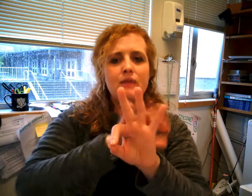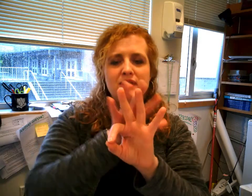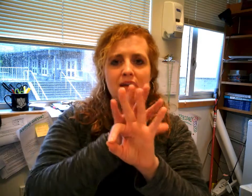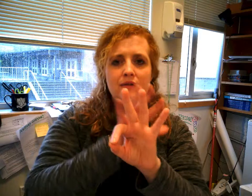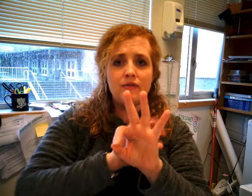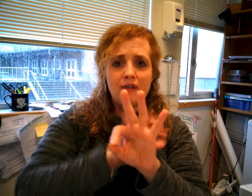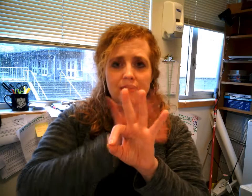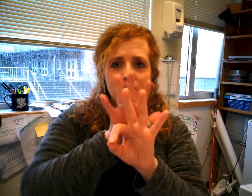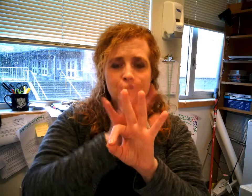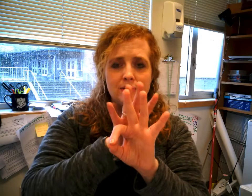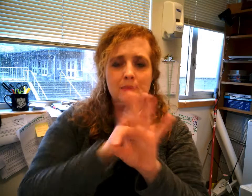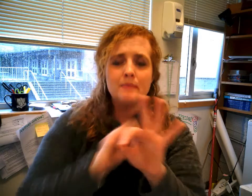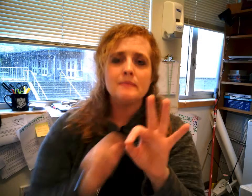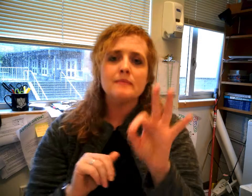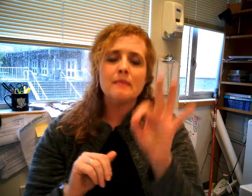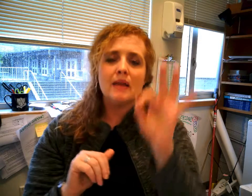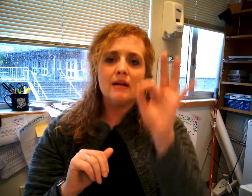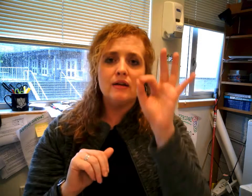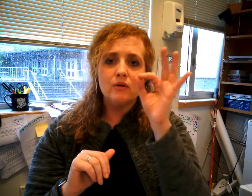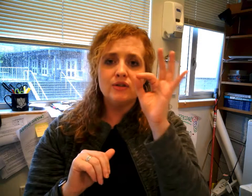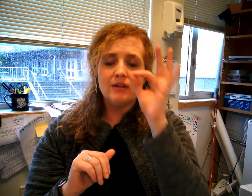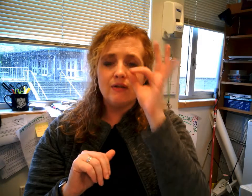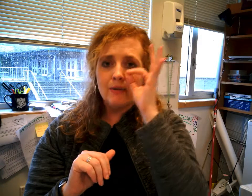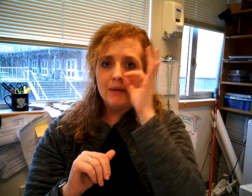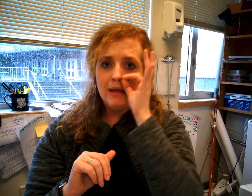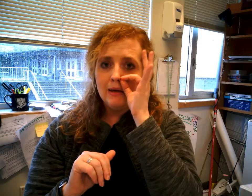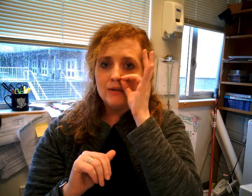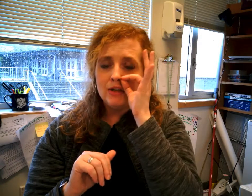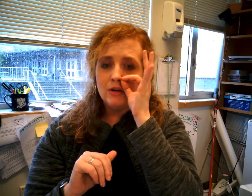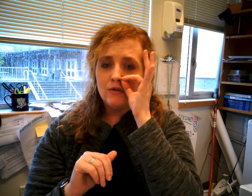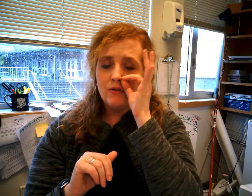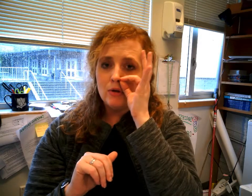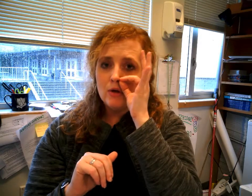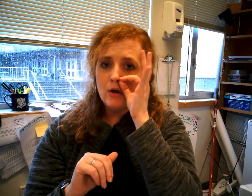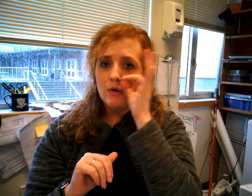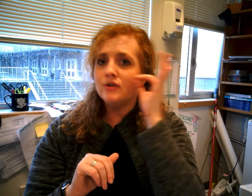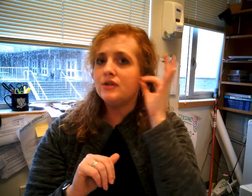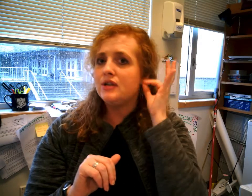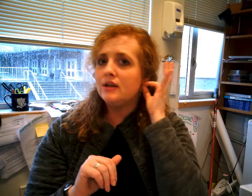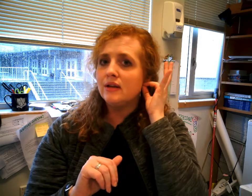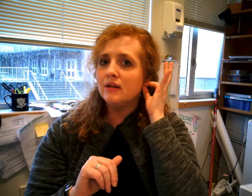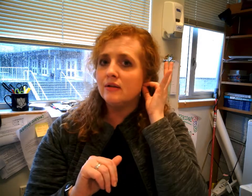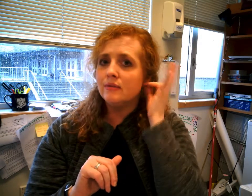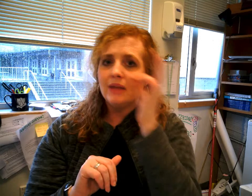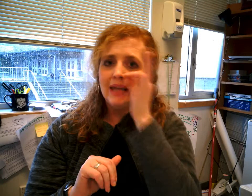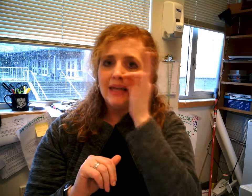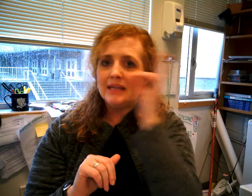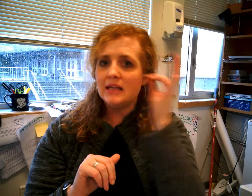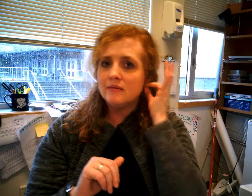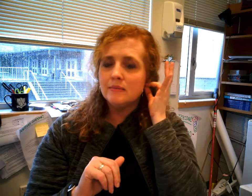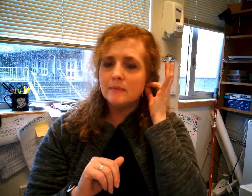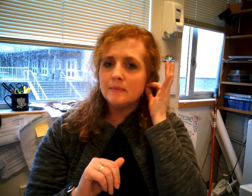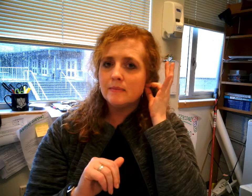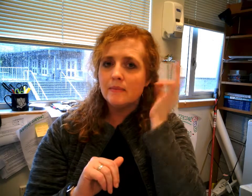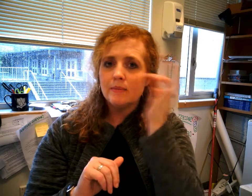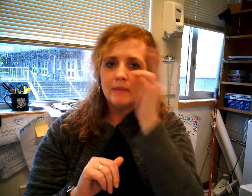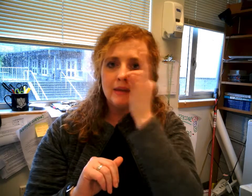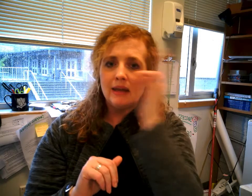representative of feathers, and it goes from here to from your nose to your ear. Indian.